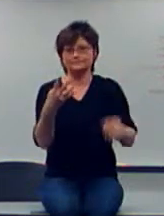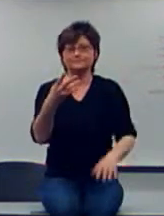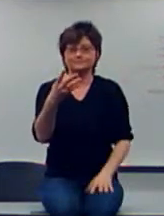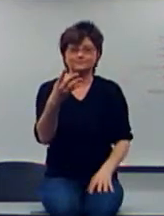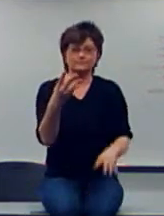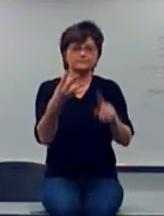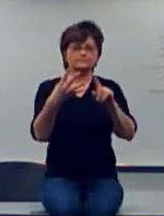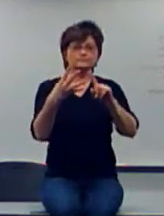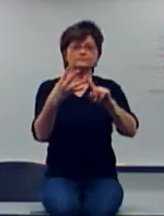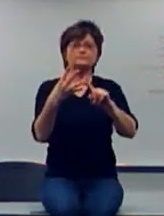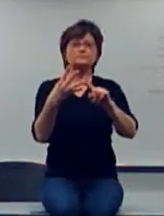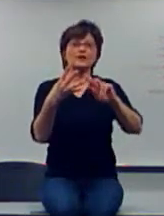So case.